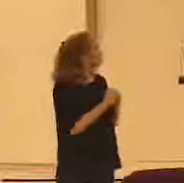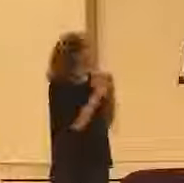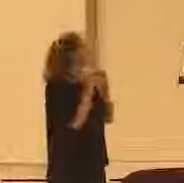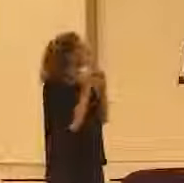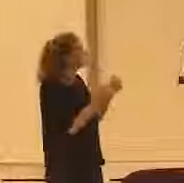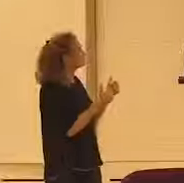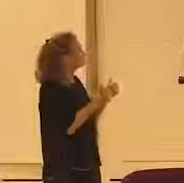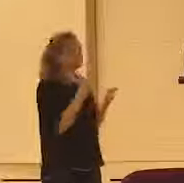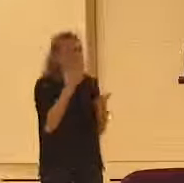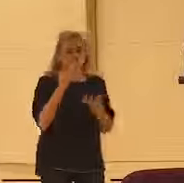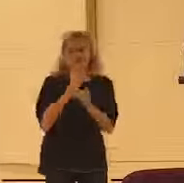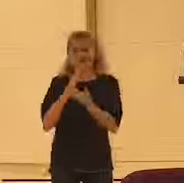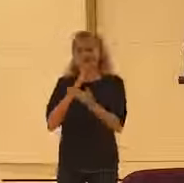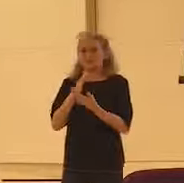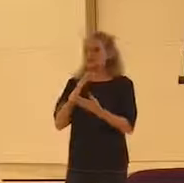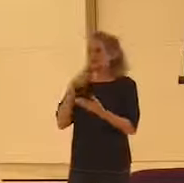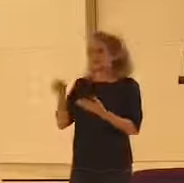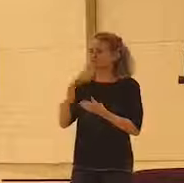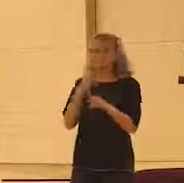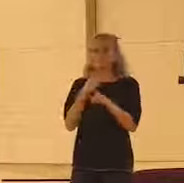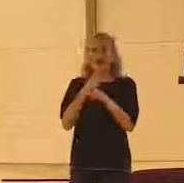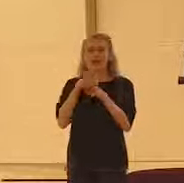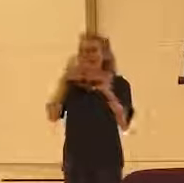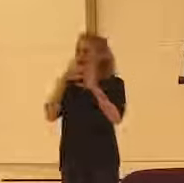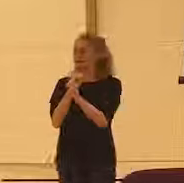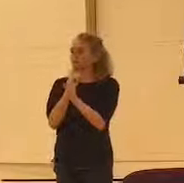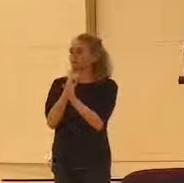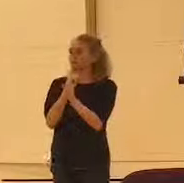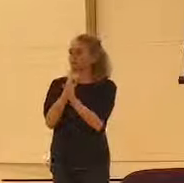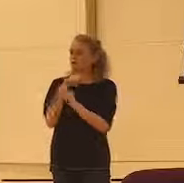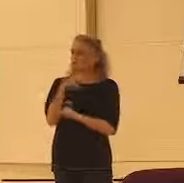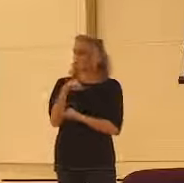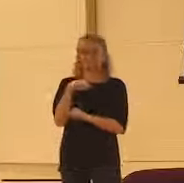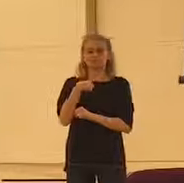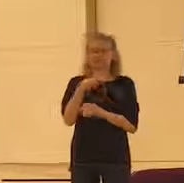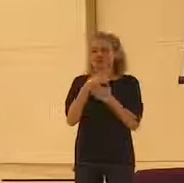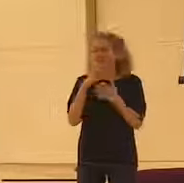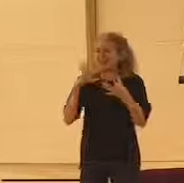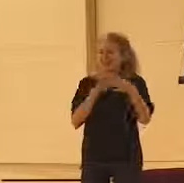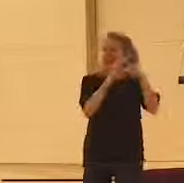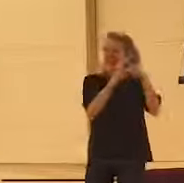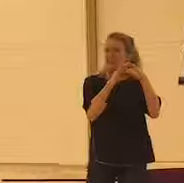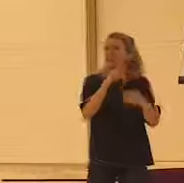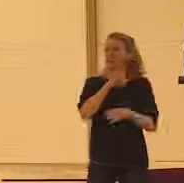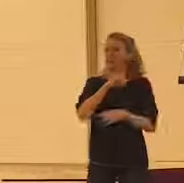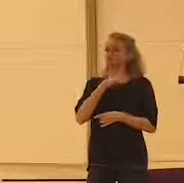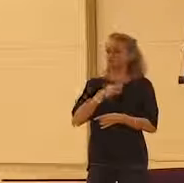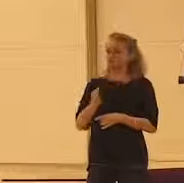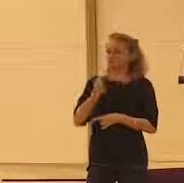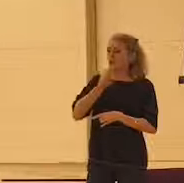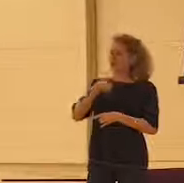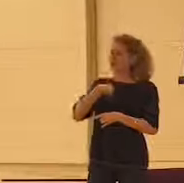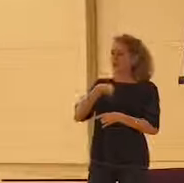Very honoured to be here. So really, we're talking about the taboo, breaking the taboo.